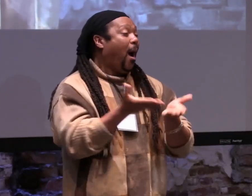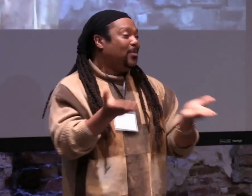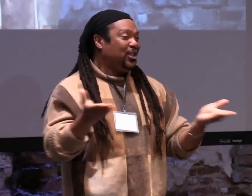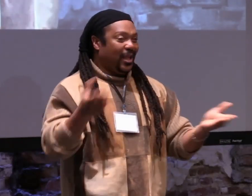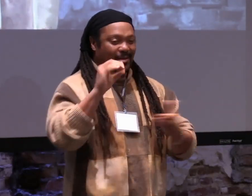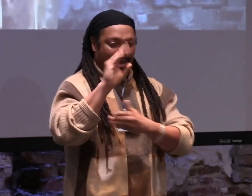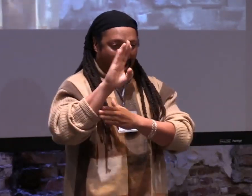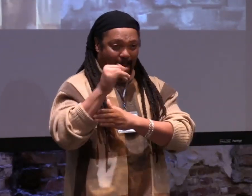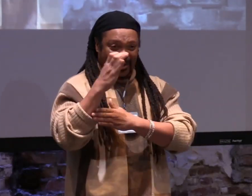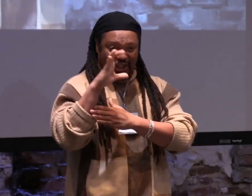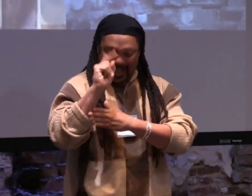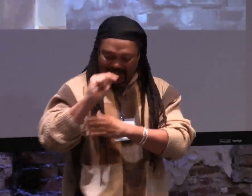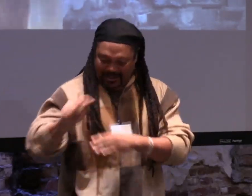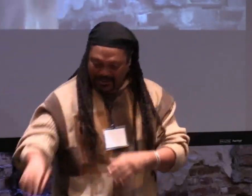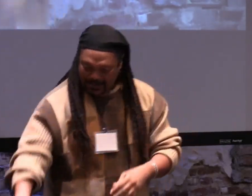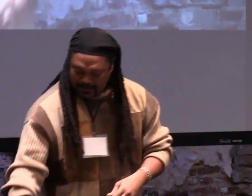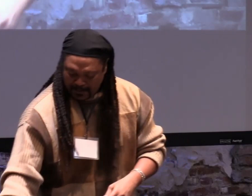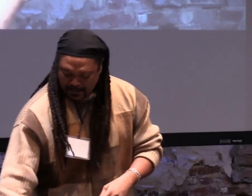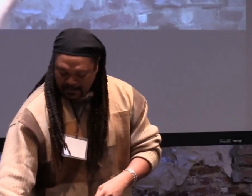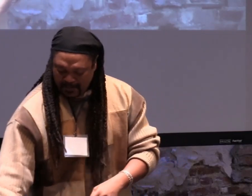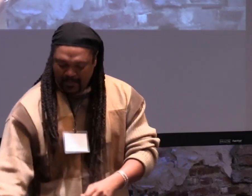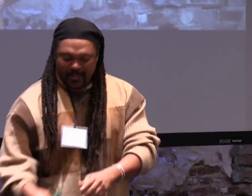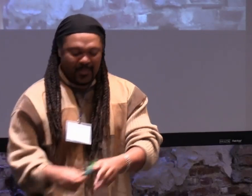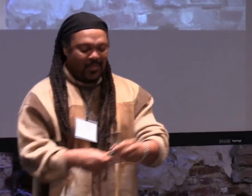stop. But my object that I'm bringing today